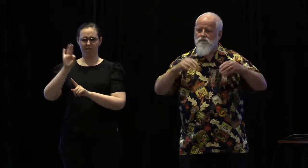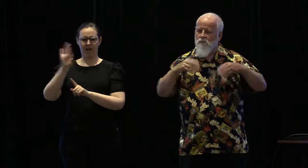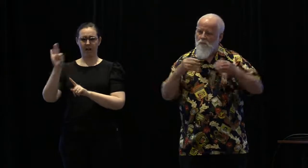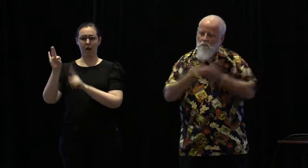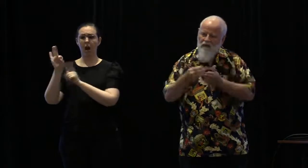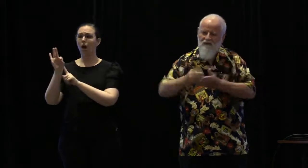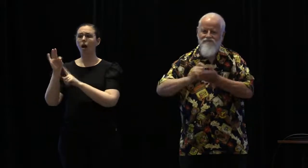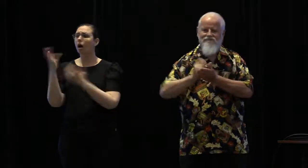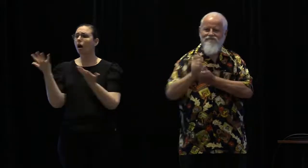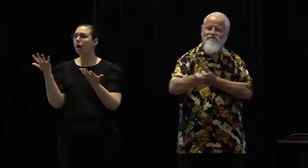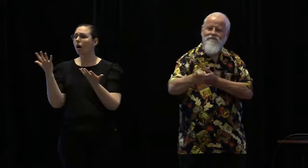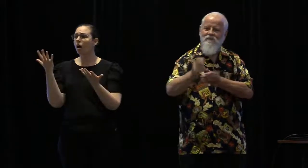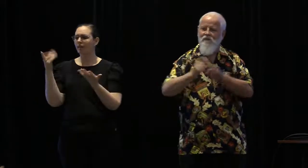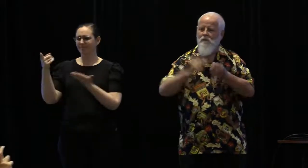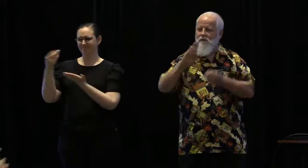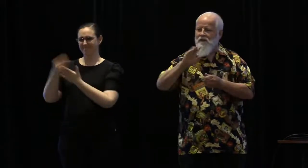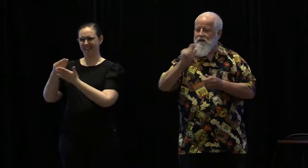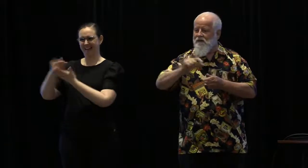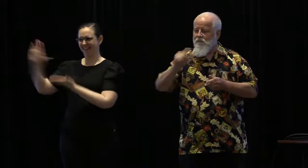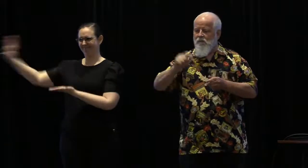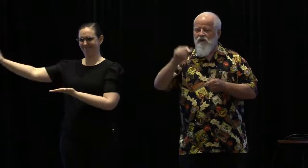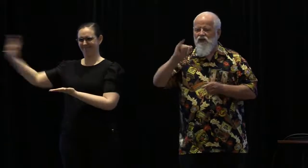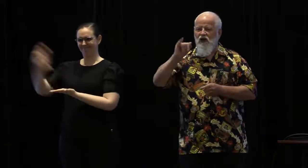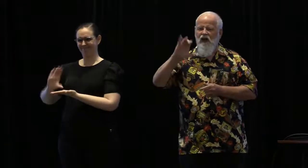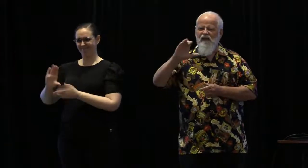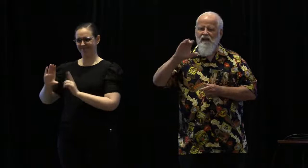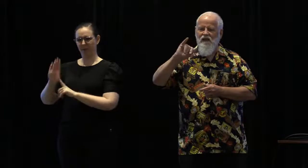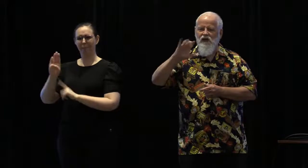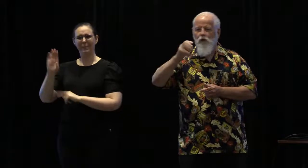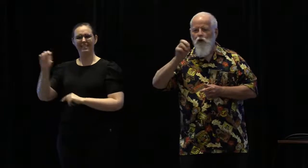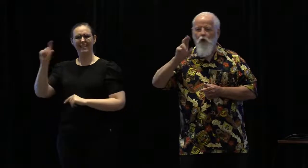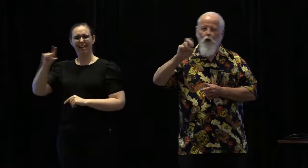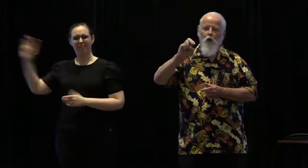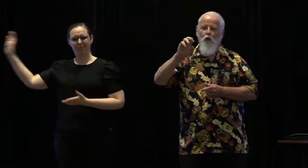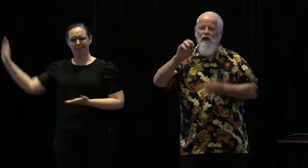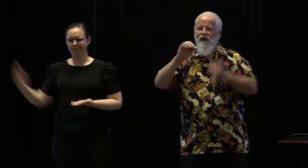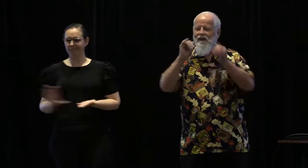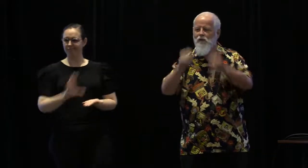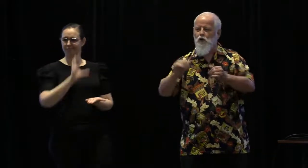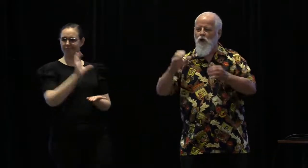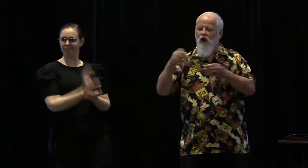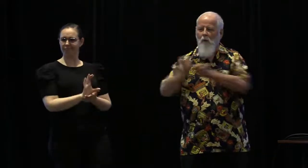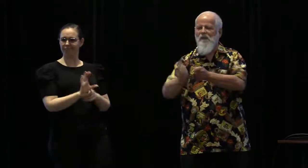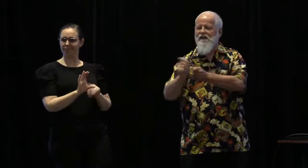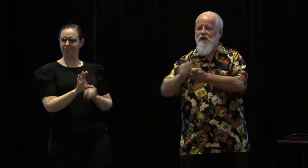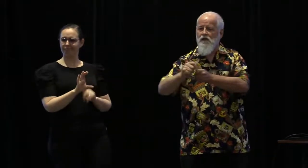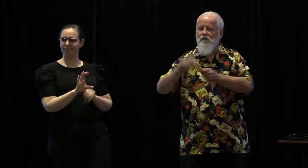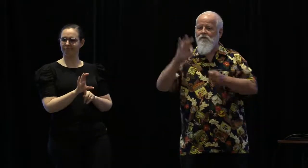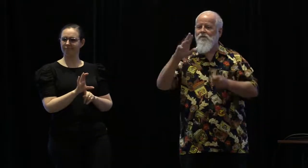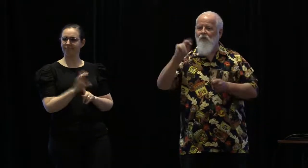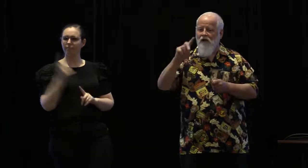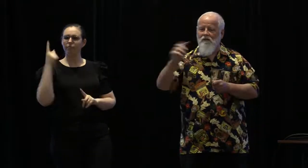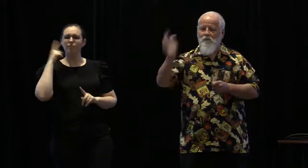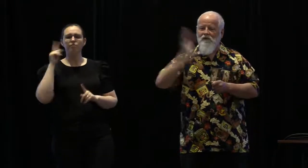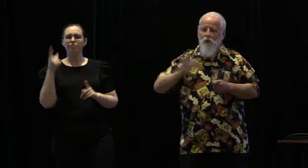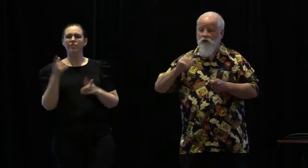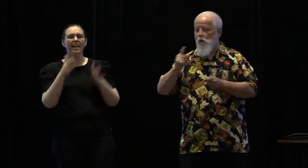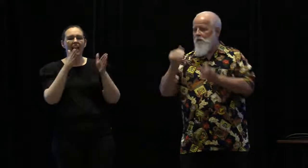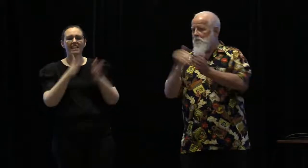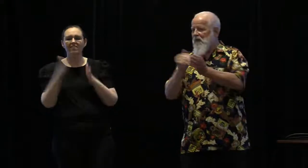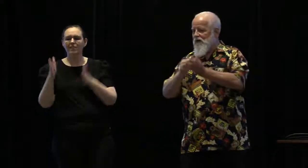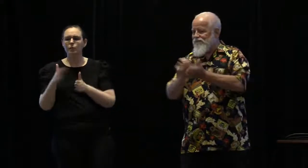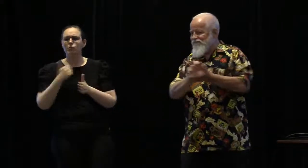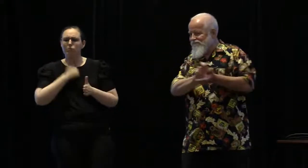1999 as part of the funding that was given by the British Columbian government to